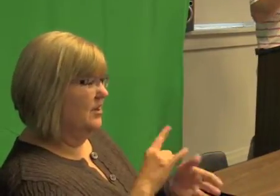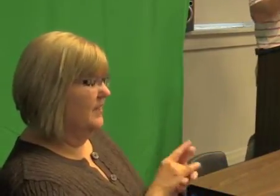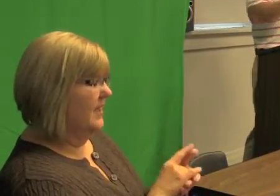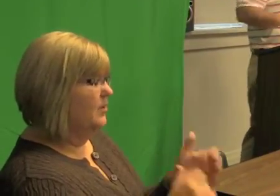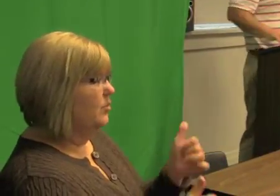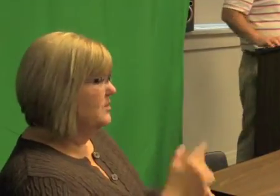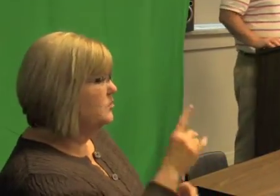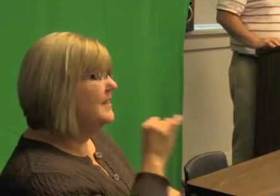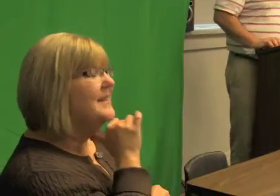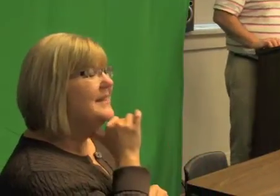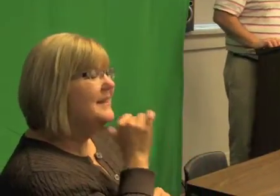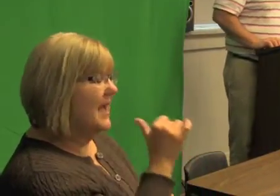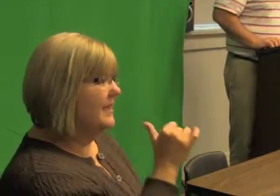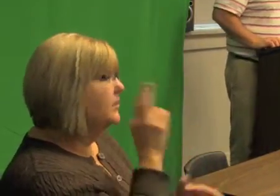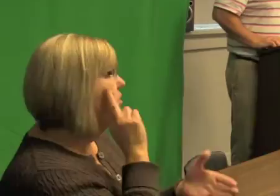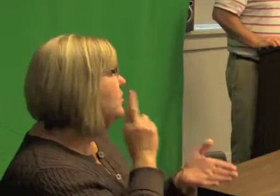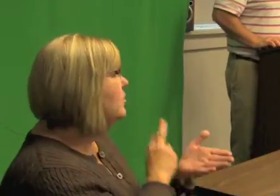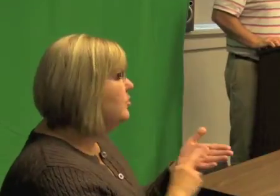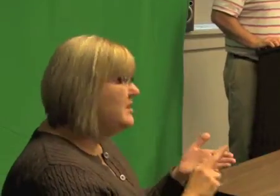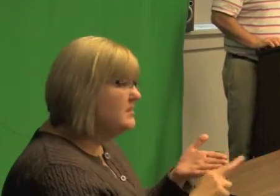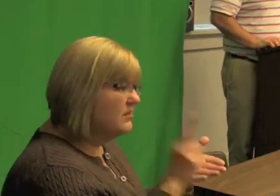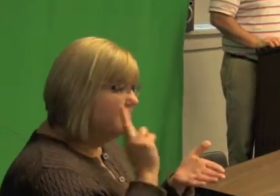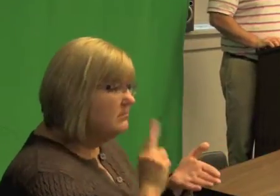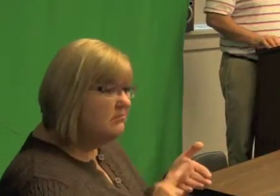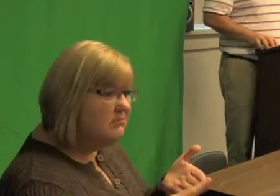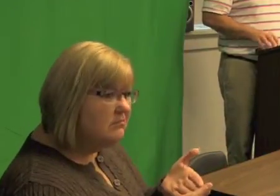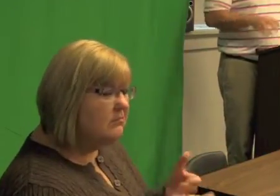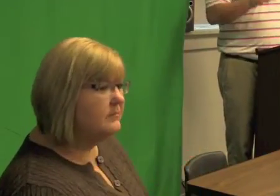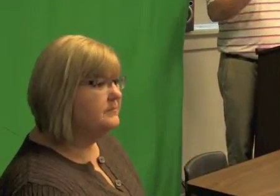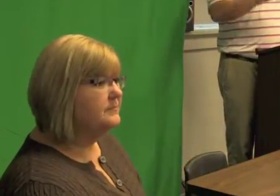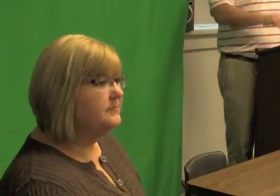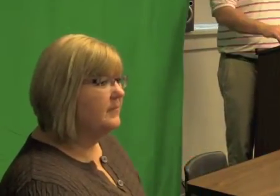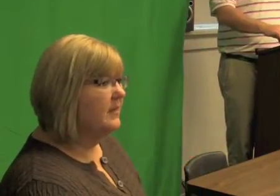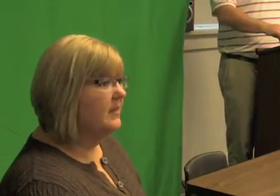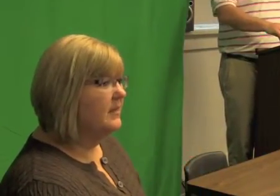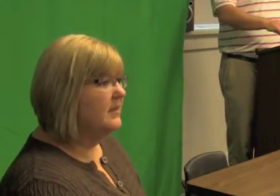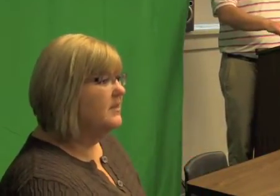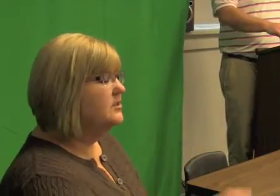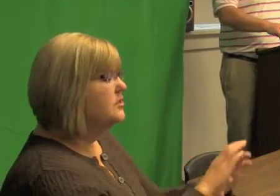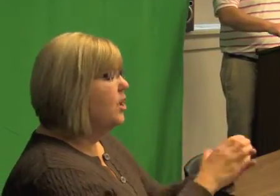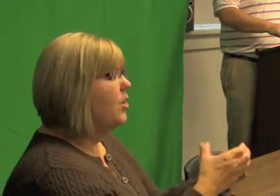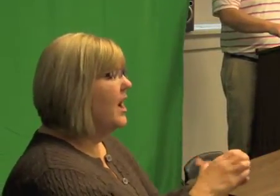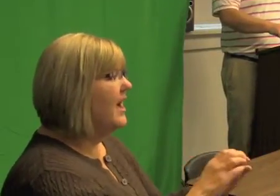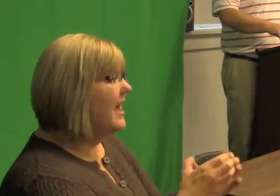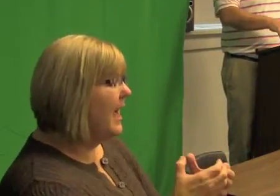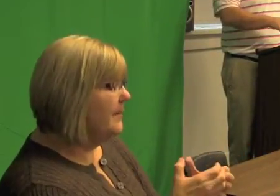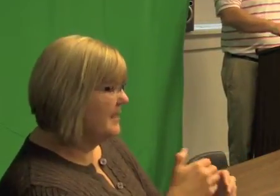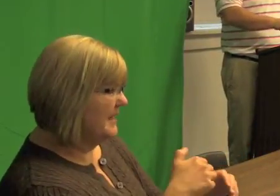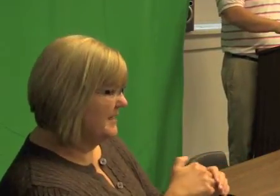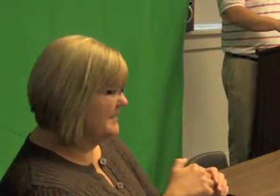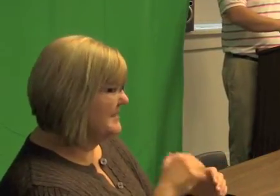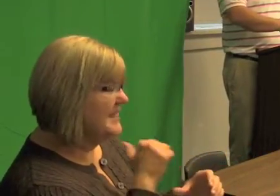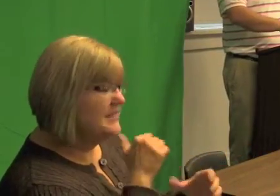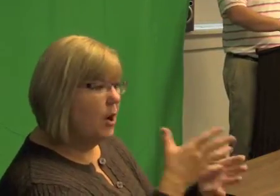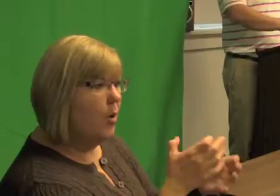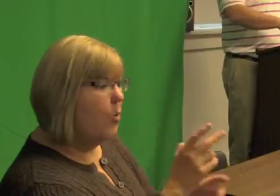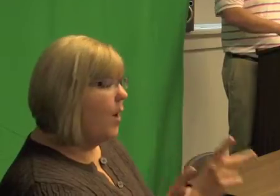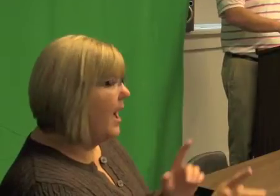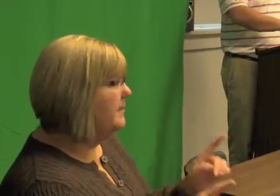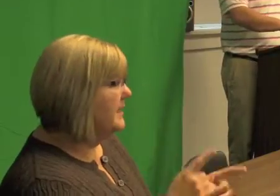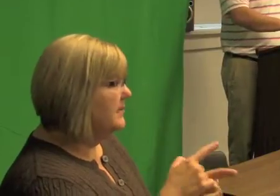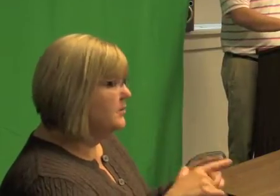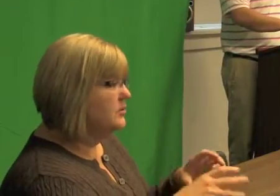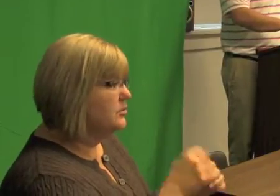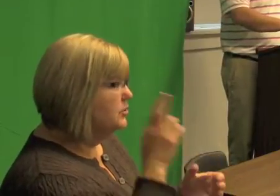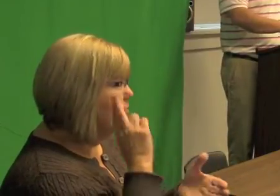you not want to do as a consumer? Research. So, companies are, in their advertising, don't want people to